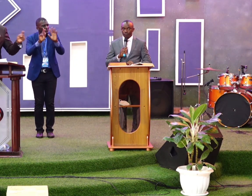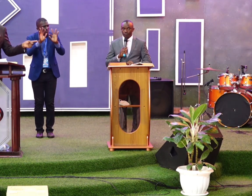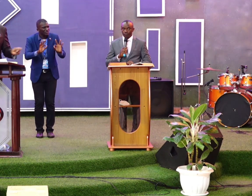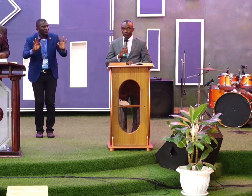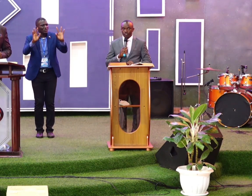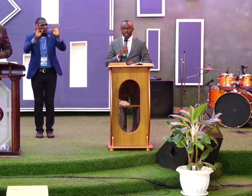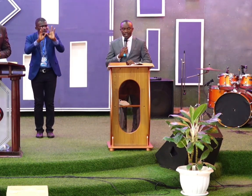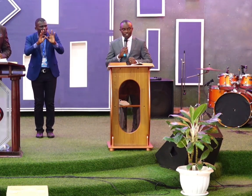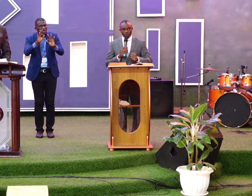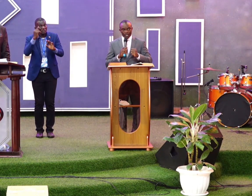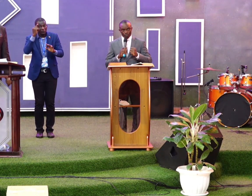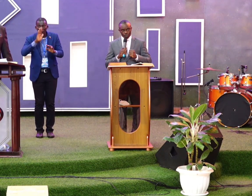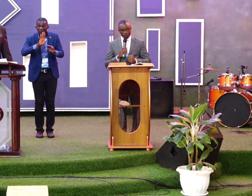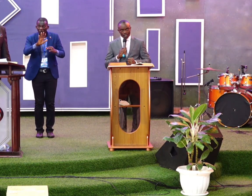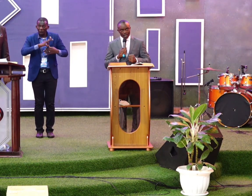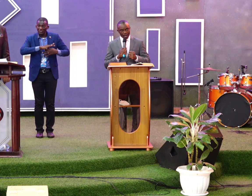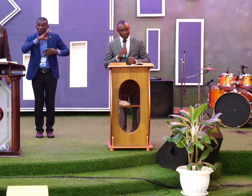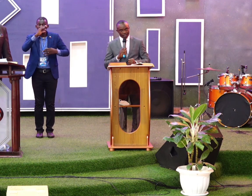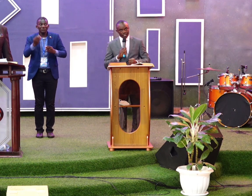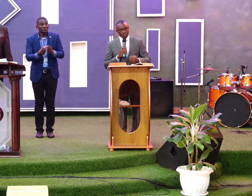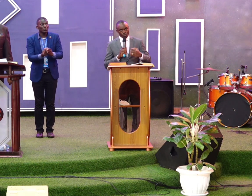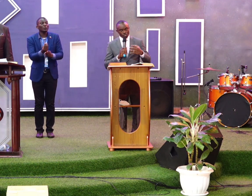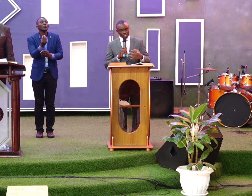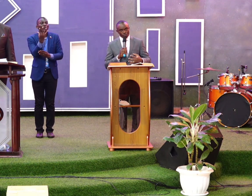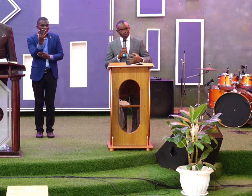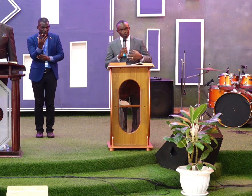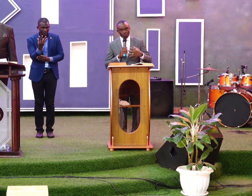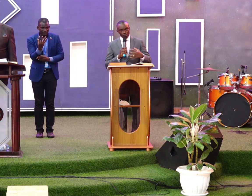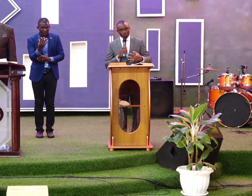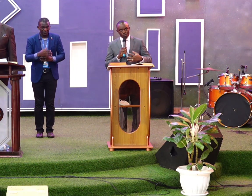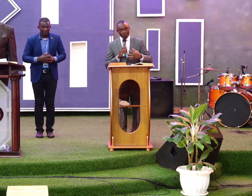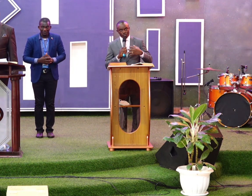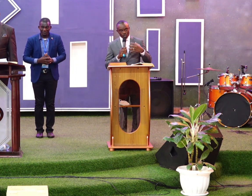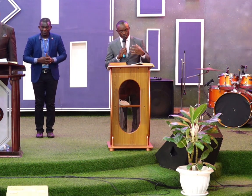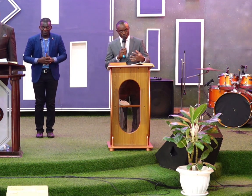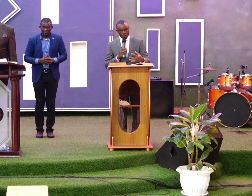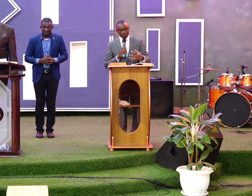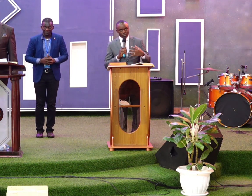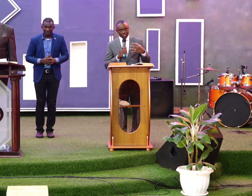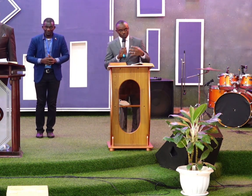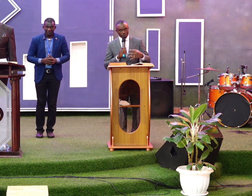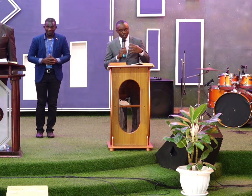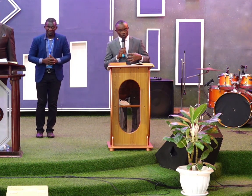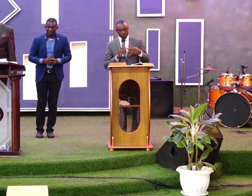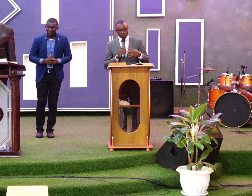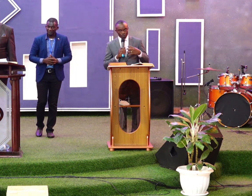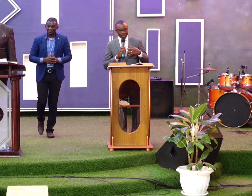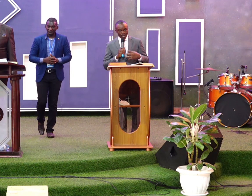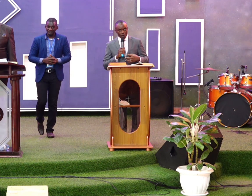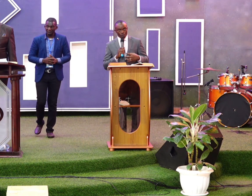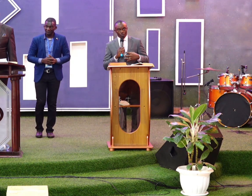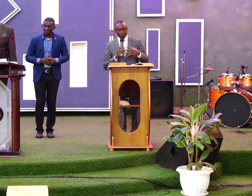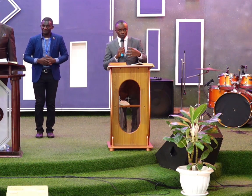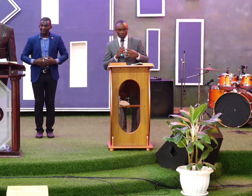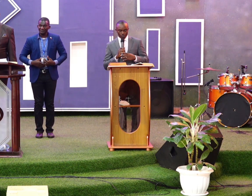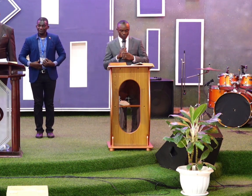spiritual well-being. Era kino ngenda kukyogera ngambe nti okusse kimu n'Omwoyo Omutukuvu kwa buli lunaku kyekyo kyokka ekisobola